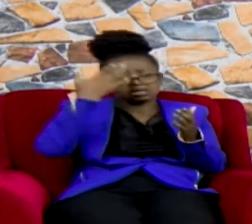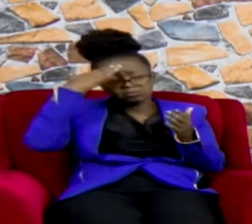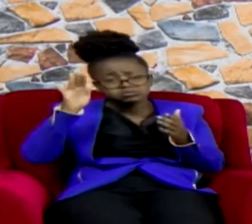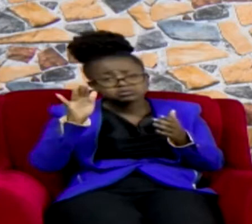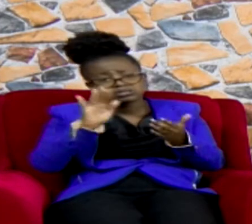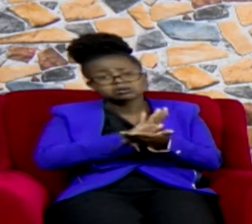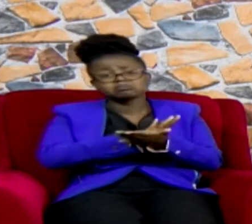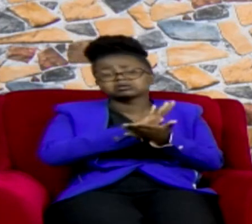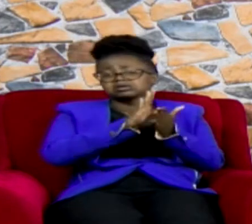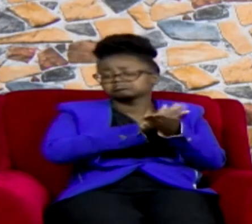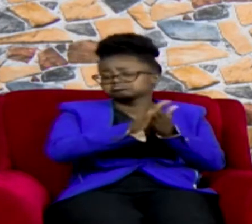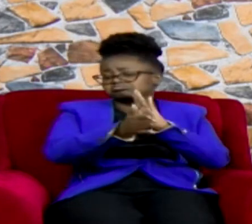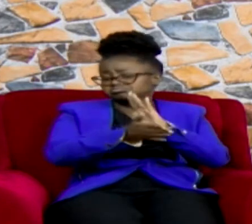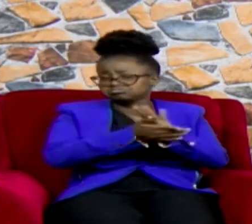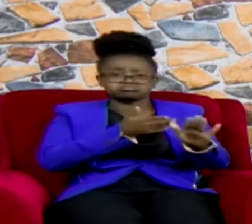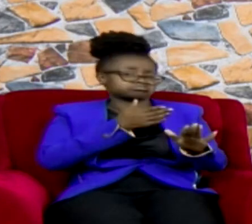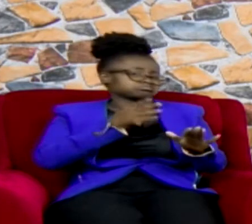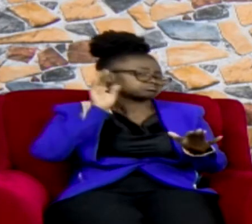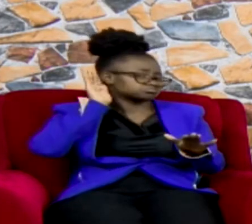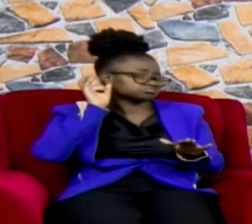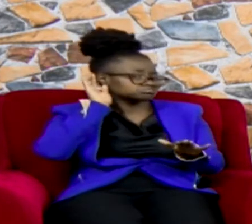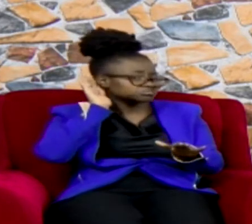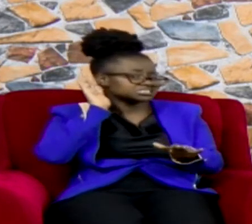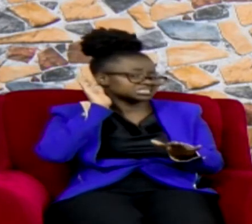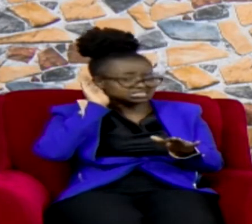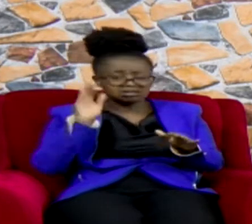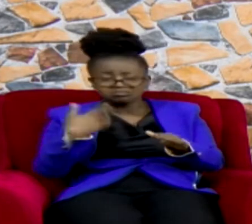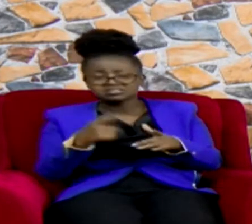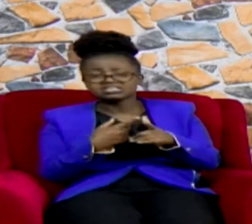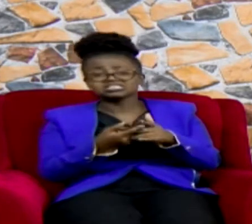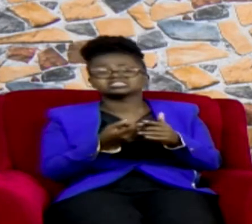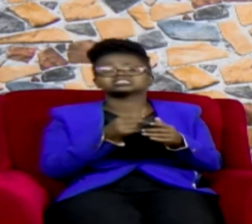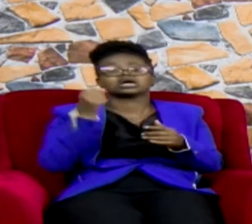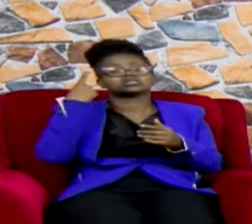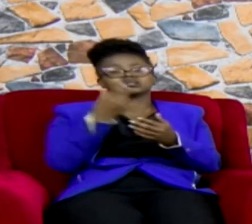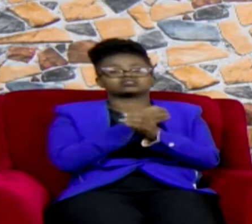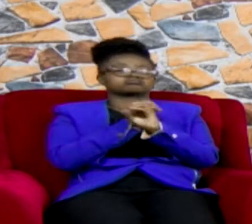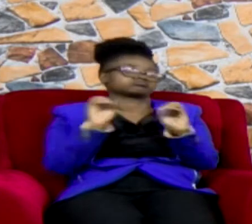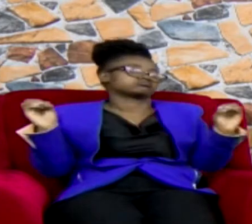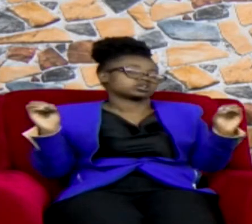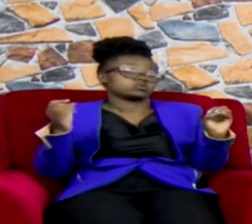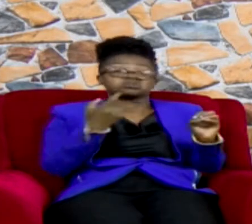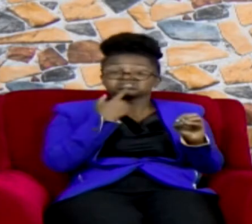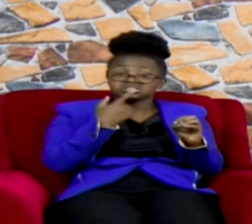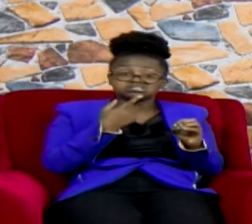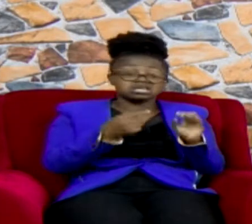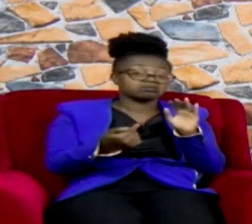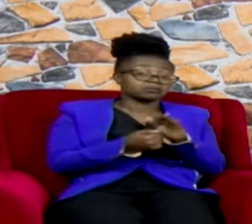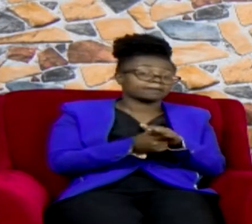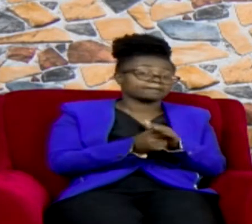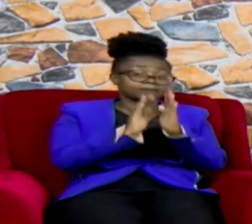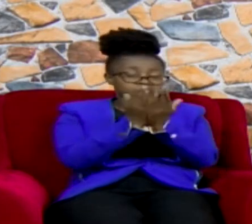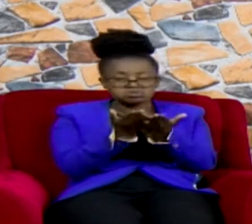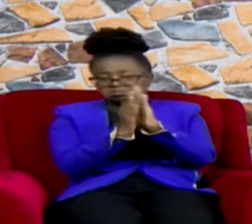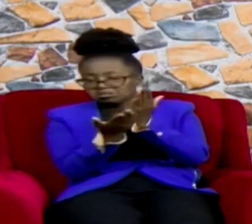just become some sound to them, which has no meaning. Oh, so they're just saying, so the way we were saying the